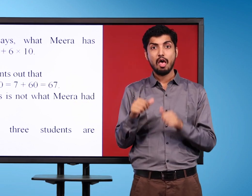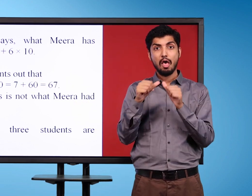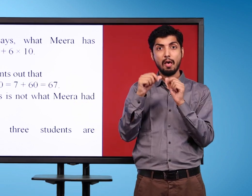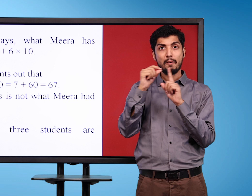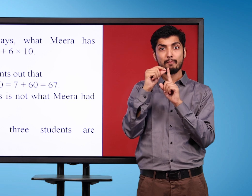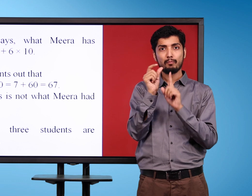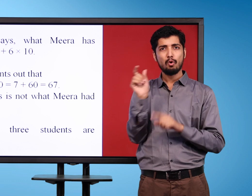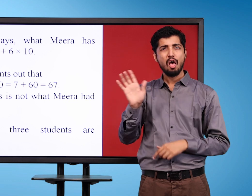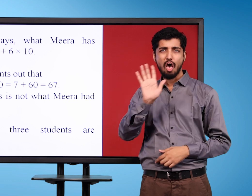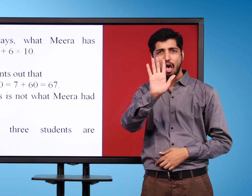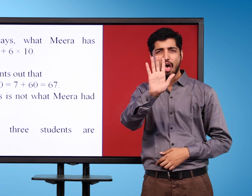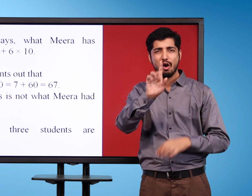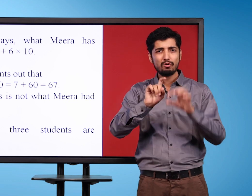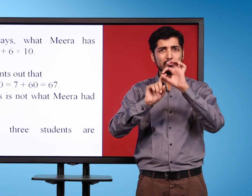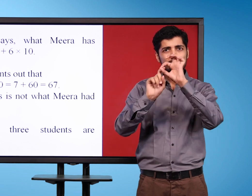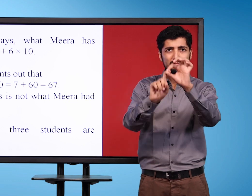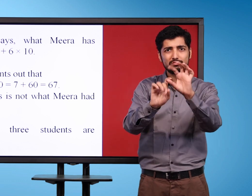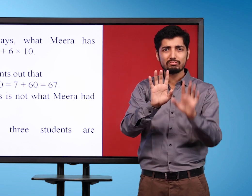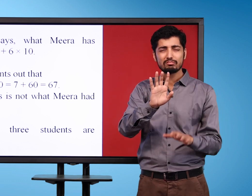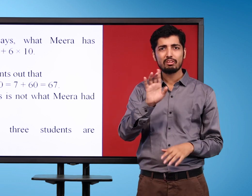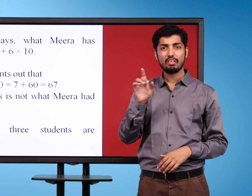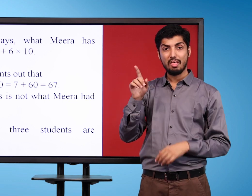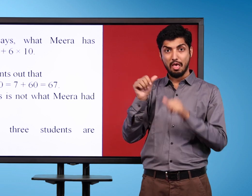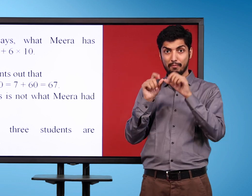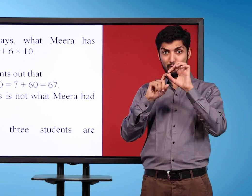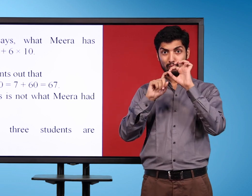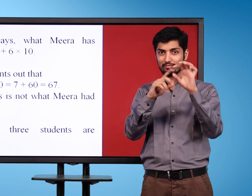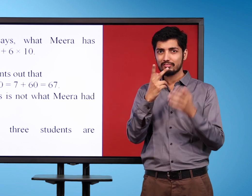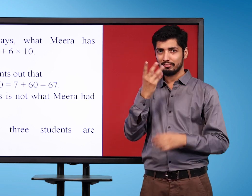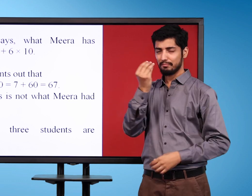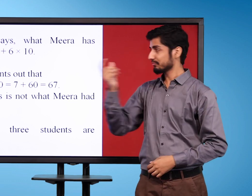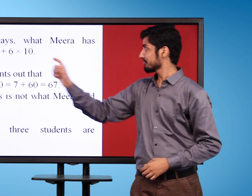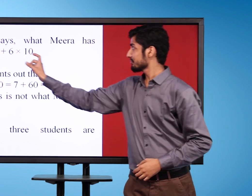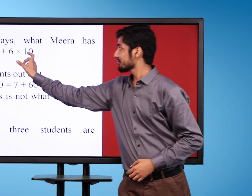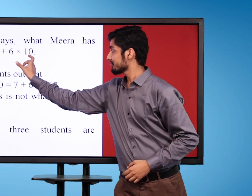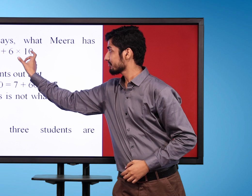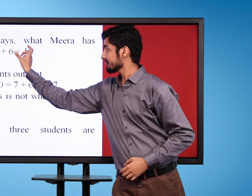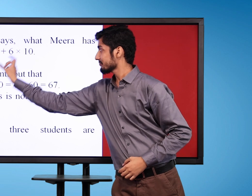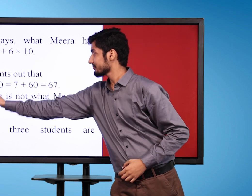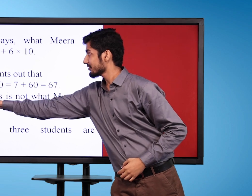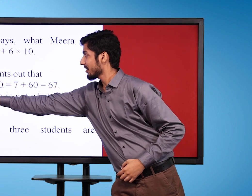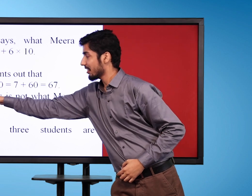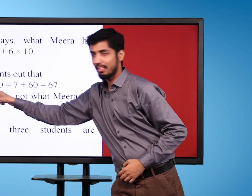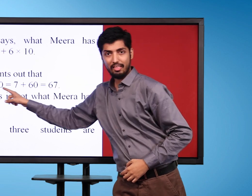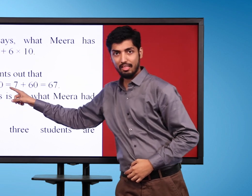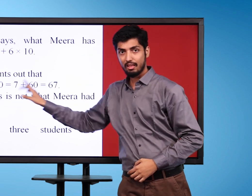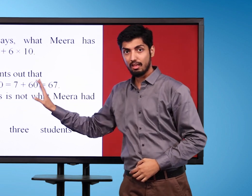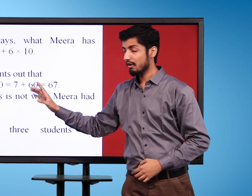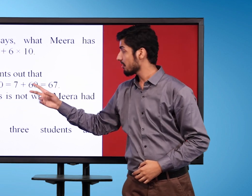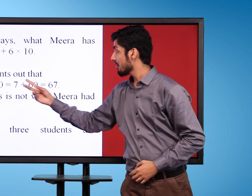Appu points out that 7 plus 6 into 10 is equal to 7 plus 60, which is equal to